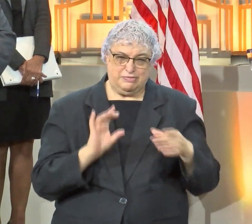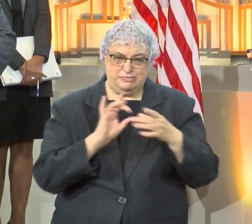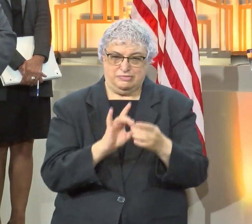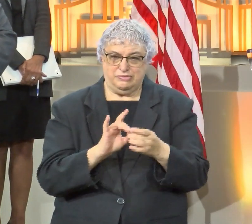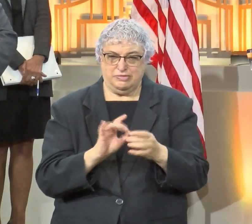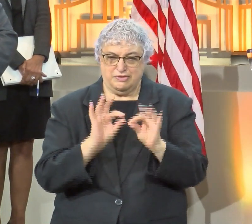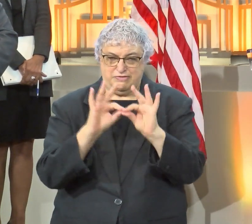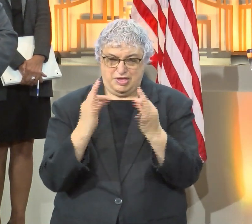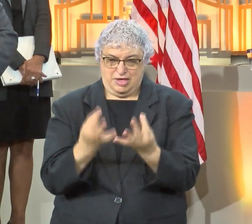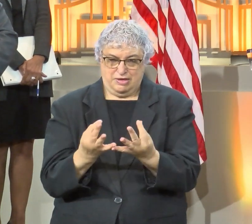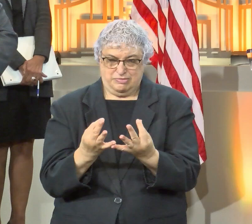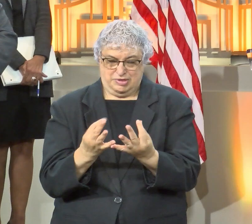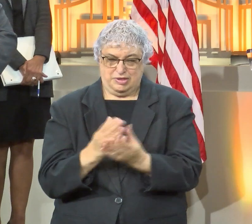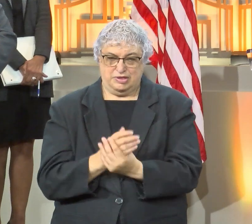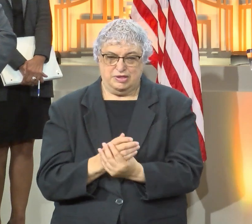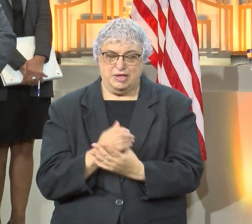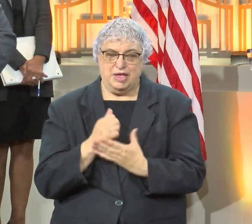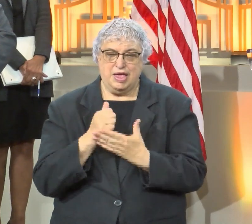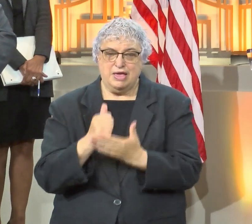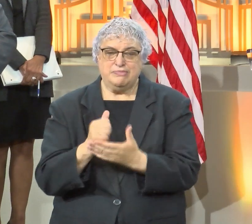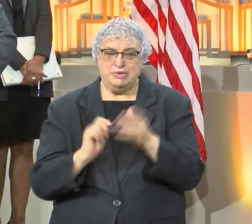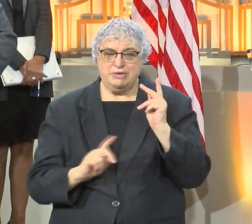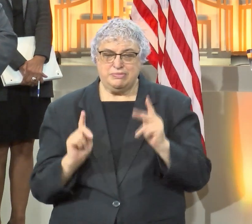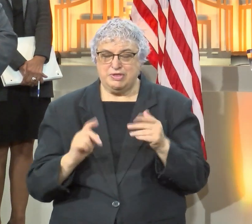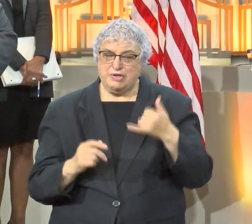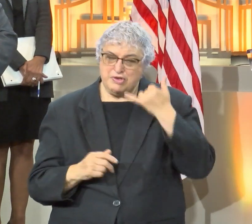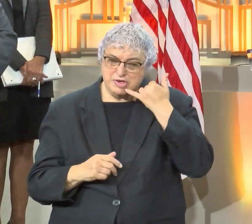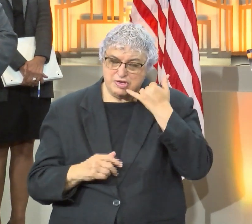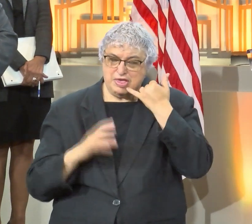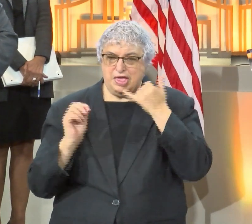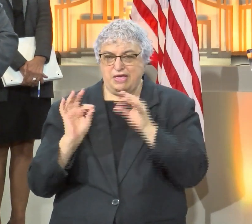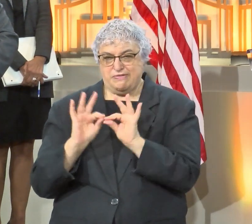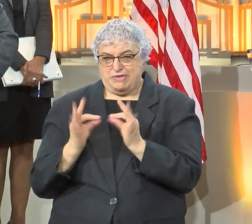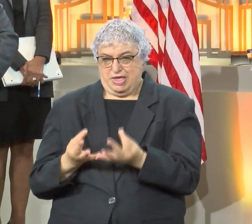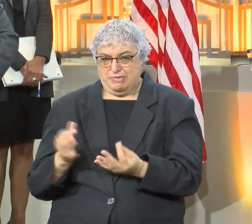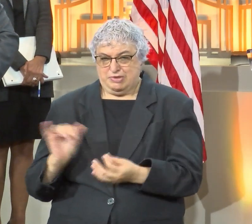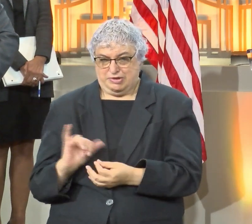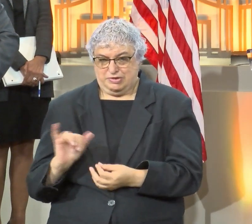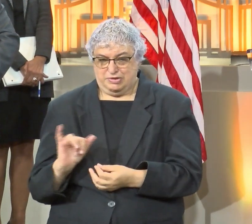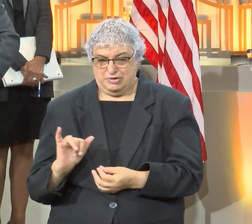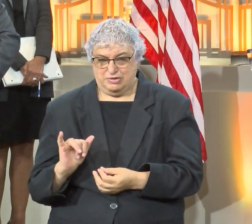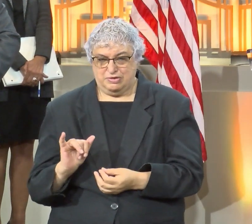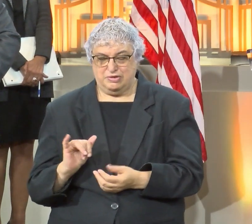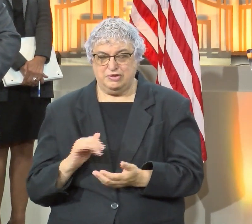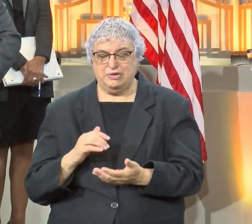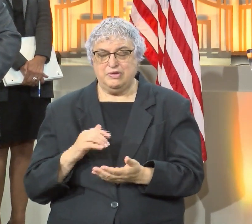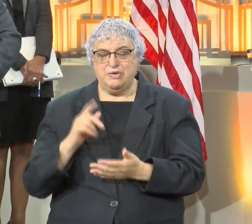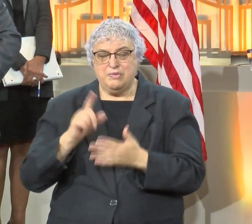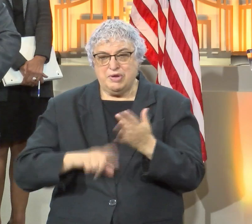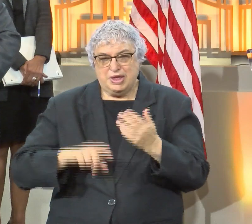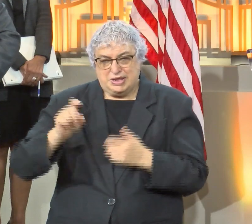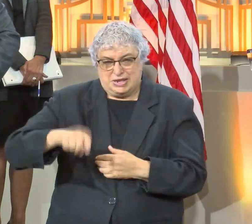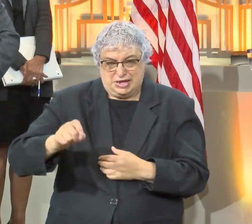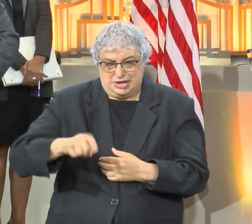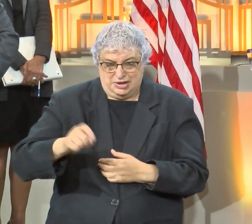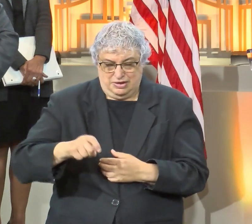these families, not only do they help the person that's calling, but also the family members to resources that for continuity of care.